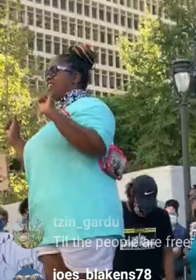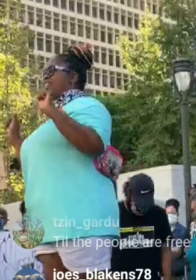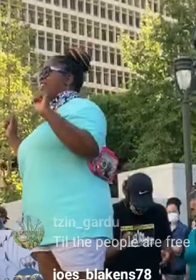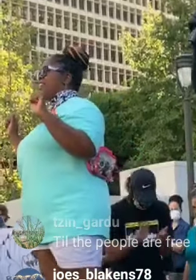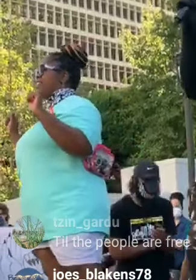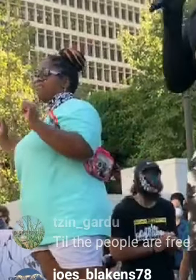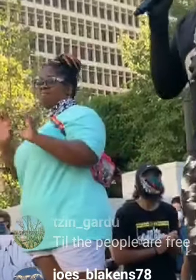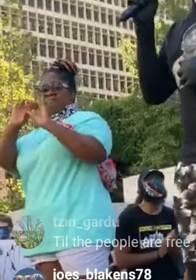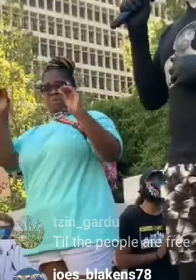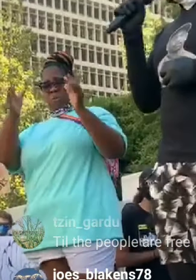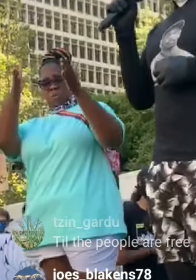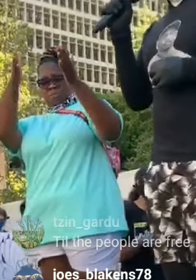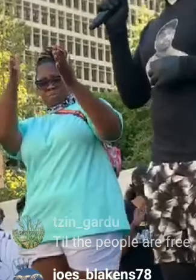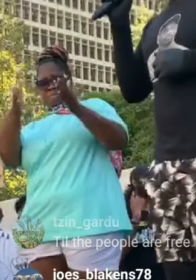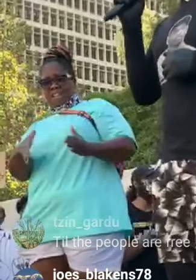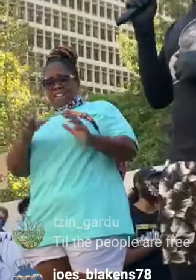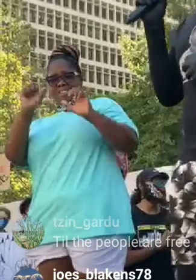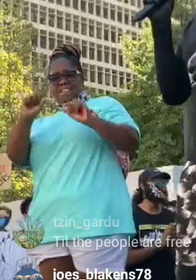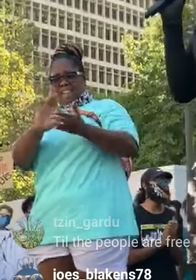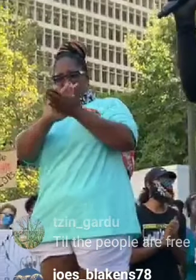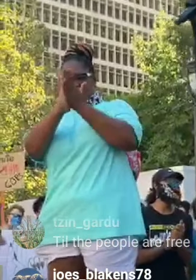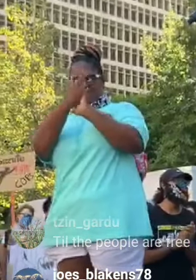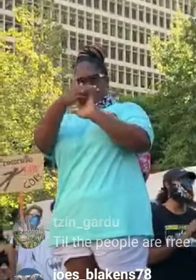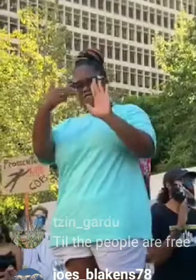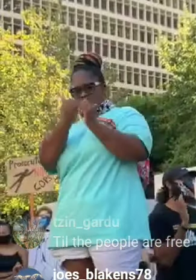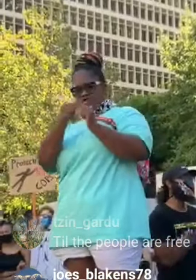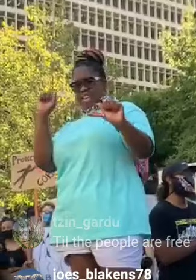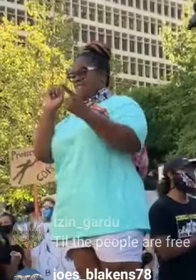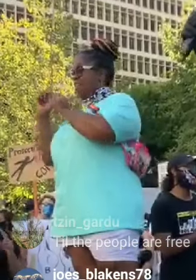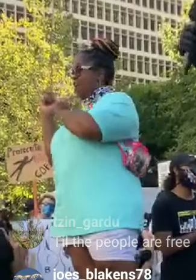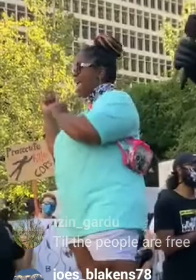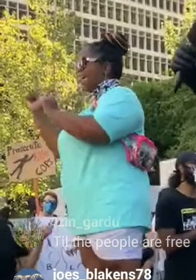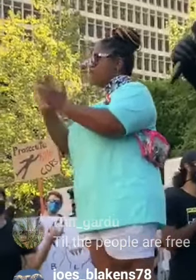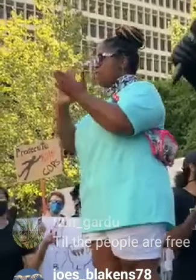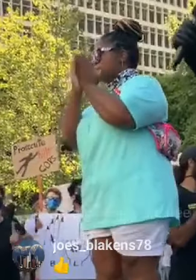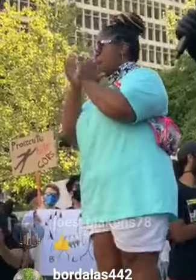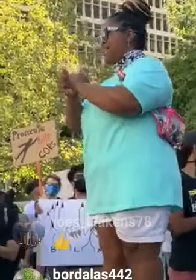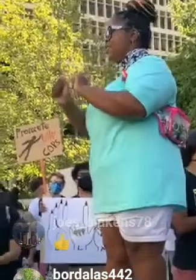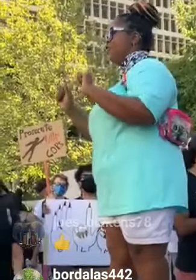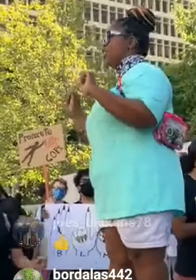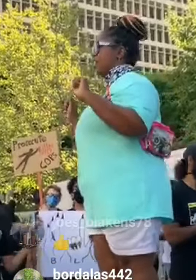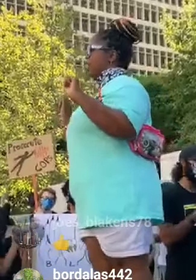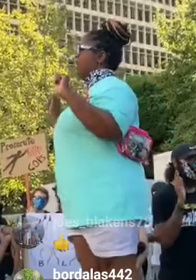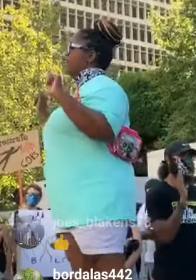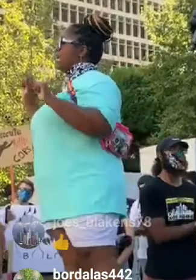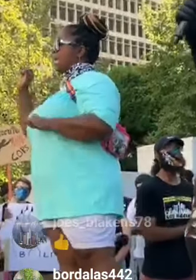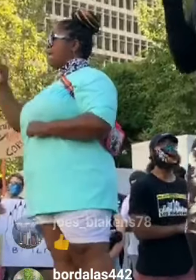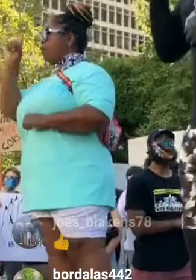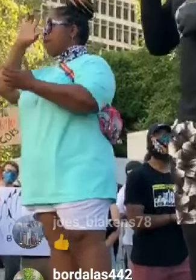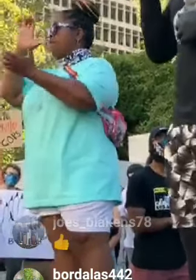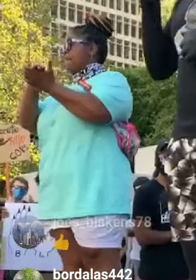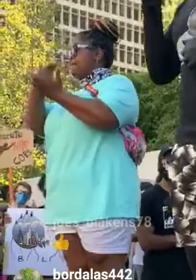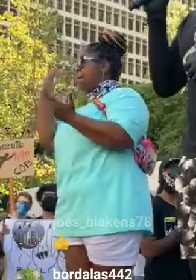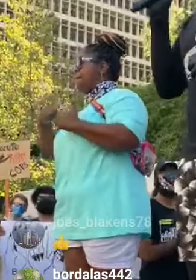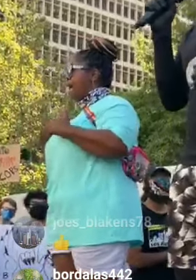nobody free till everybody's free. Ain't nobody's free